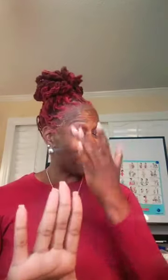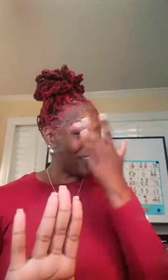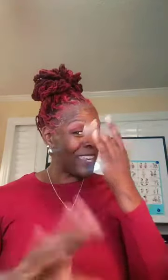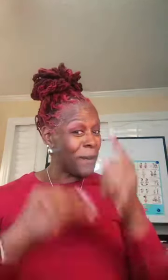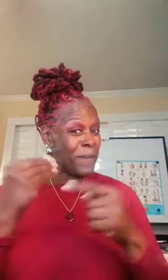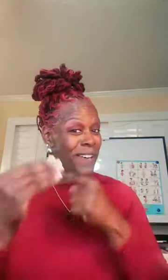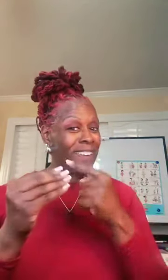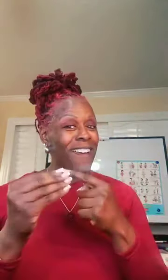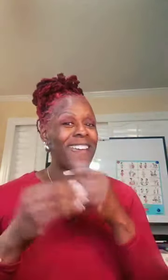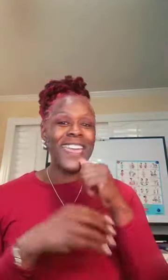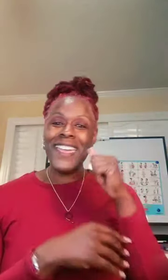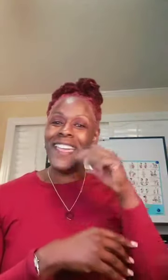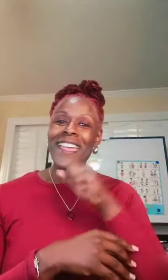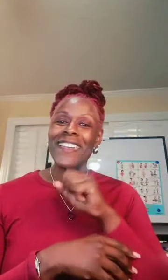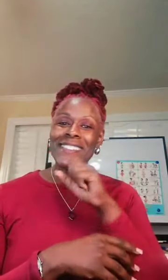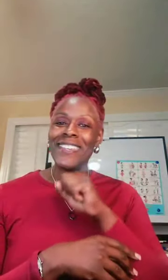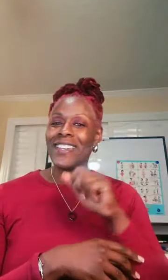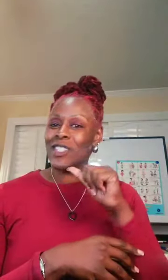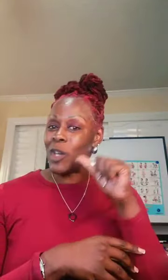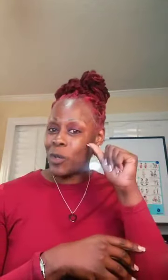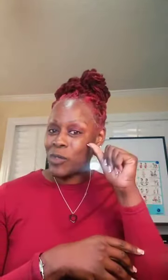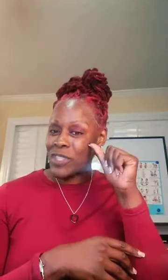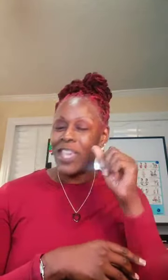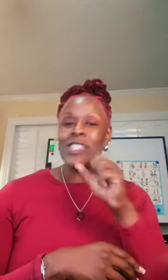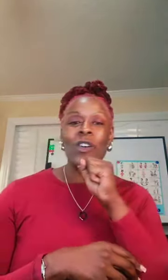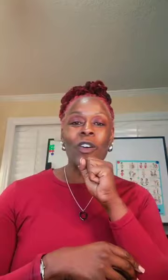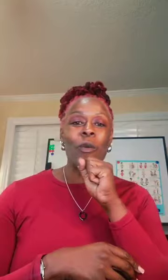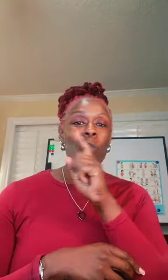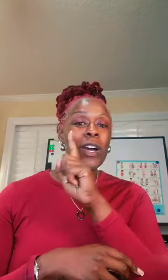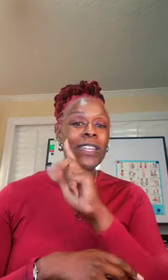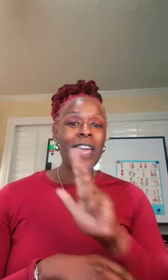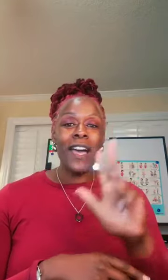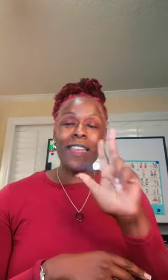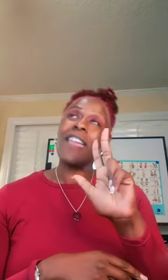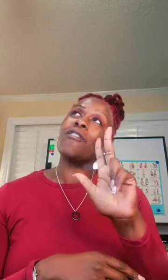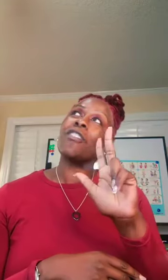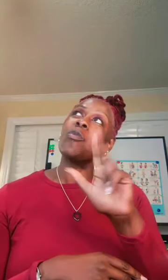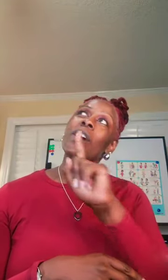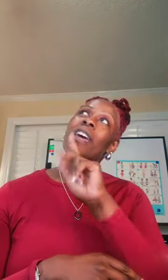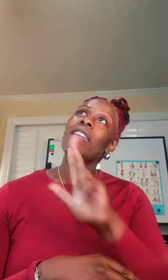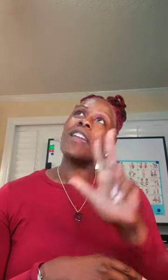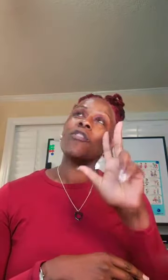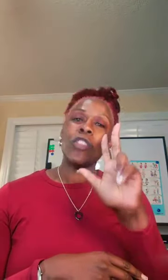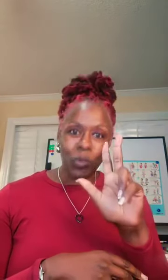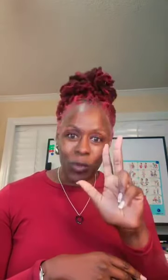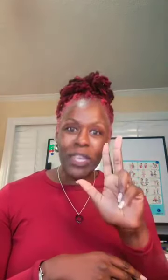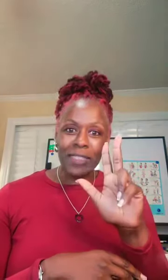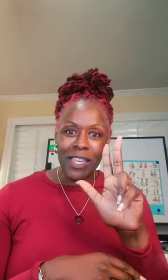forget about our aging adults. So one out of every 3, that's